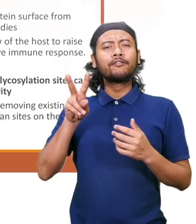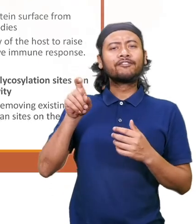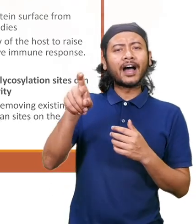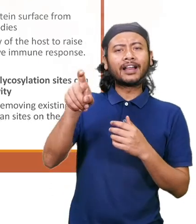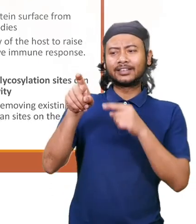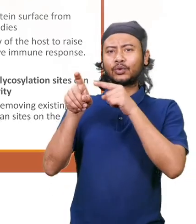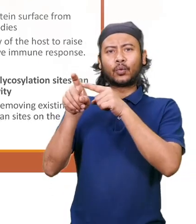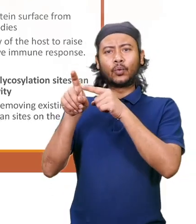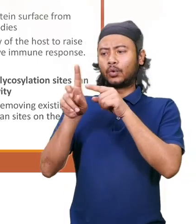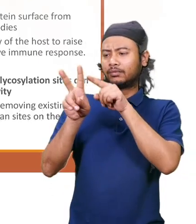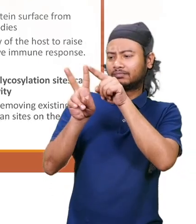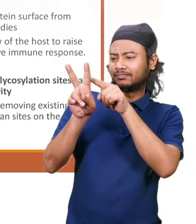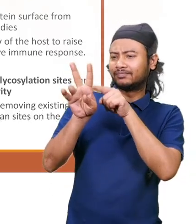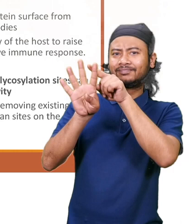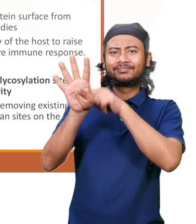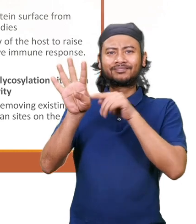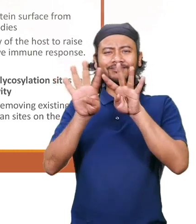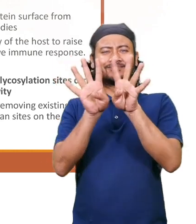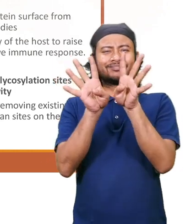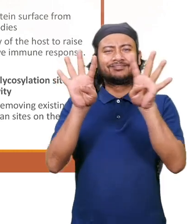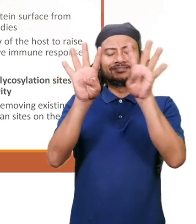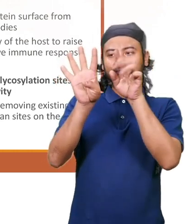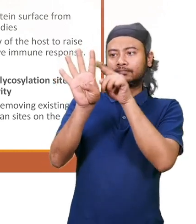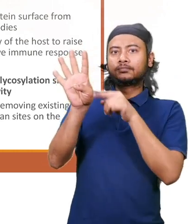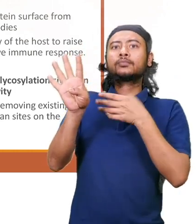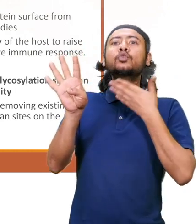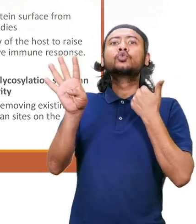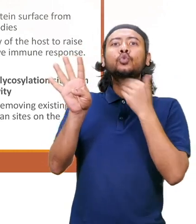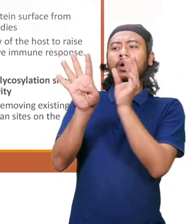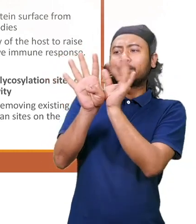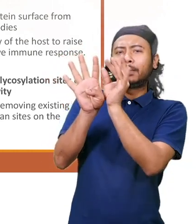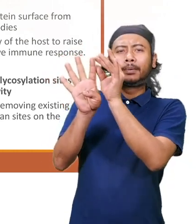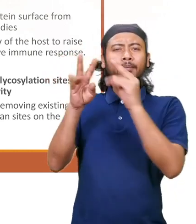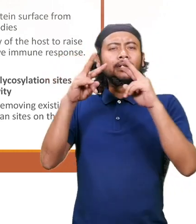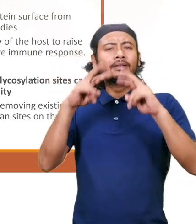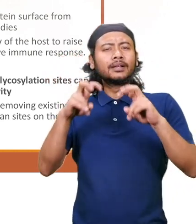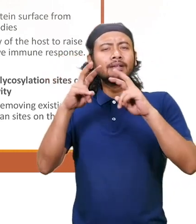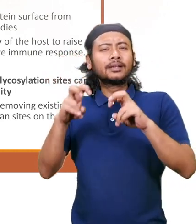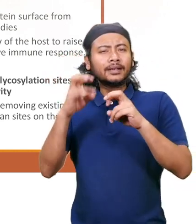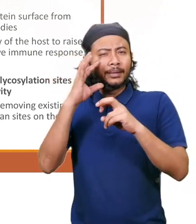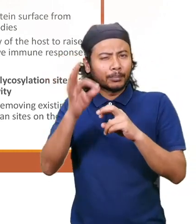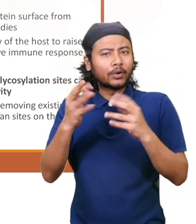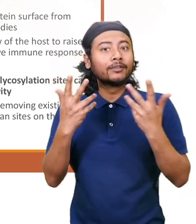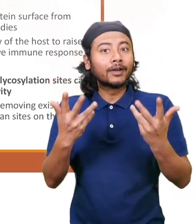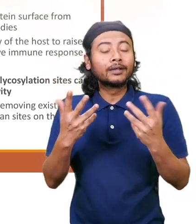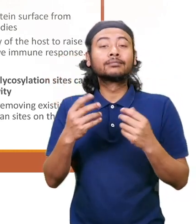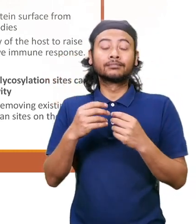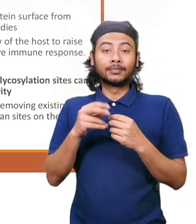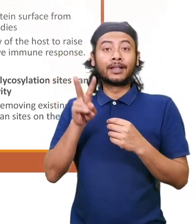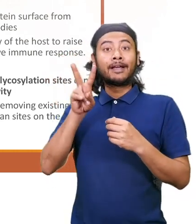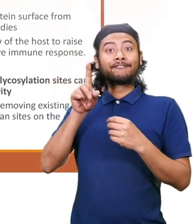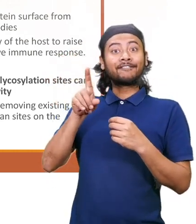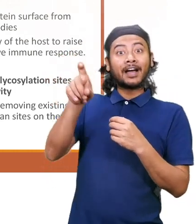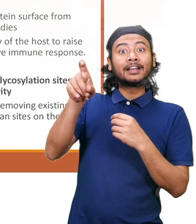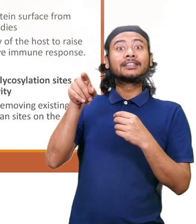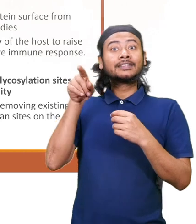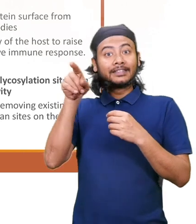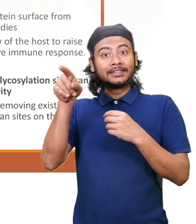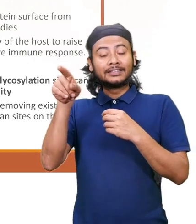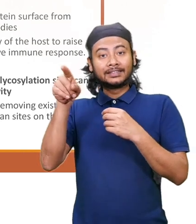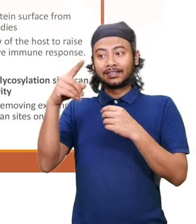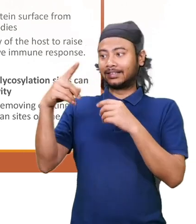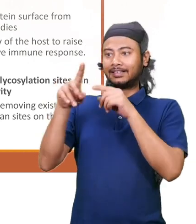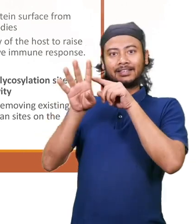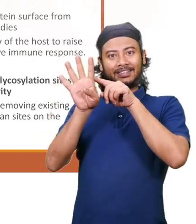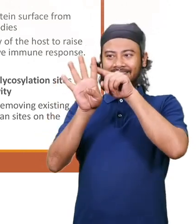Why to study glycosylation on viral surface antigens? So glycosylation on the viral surface also helps the